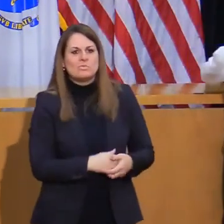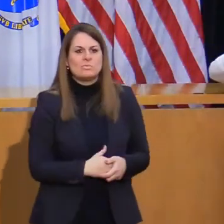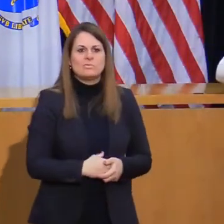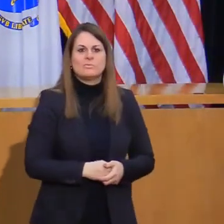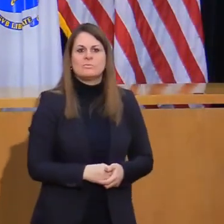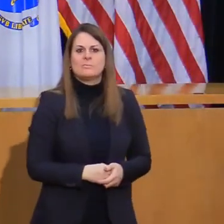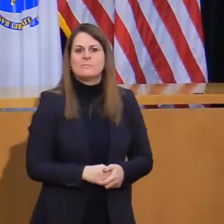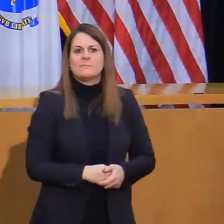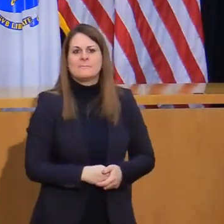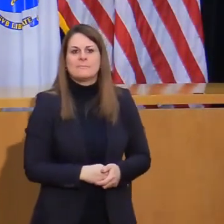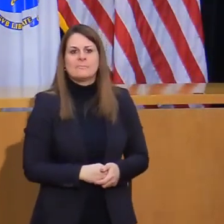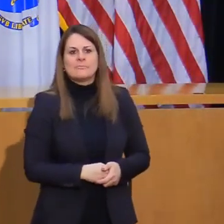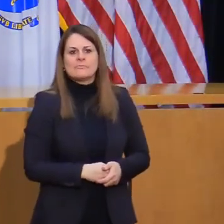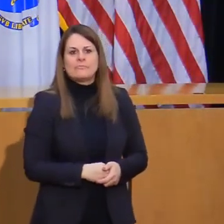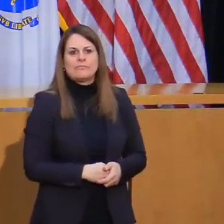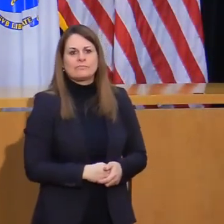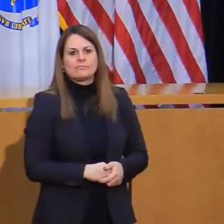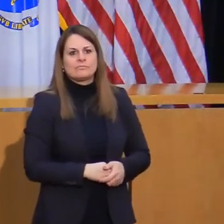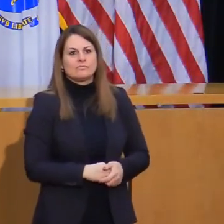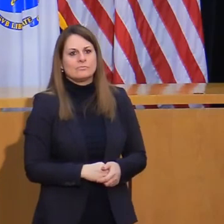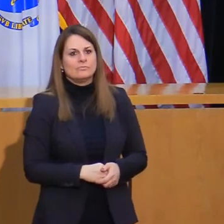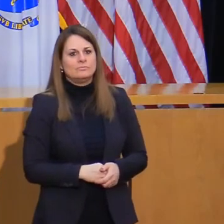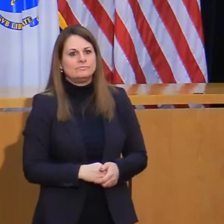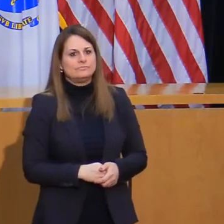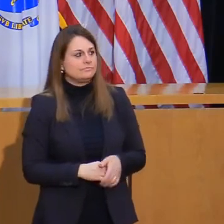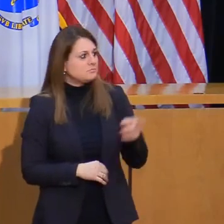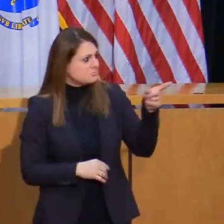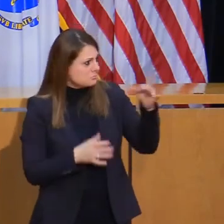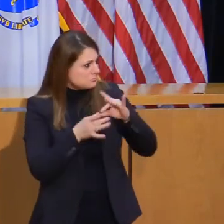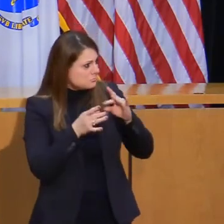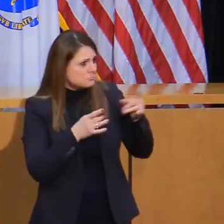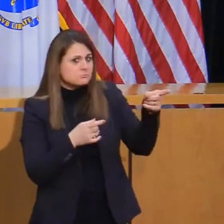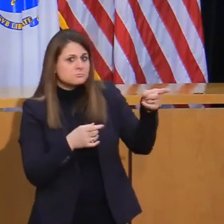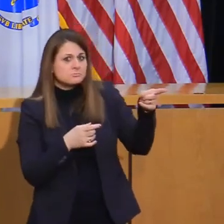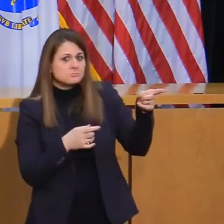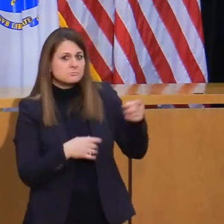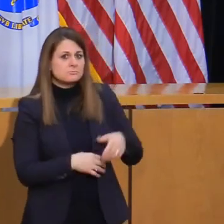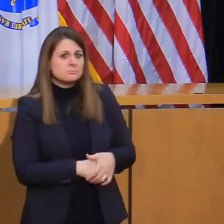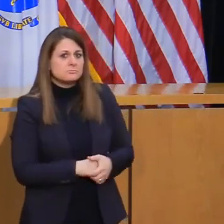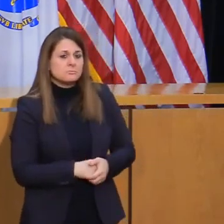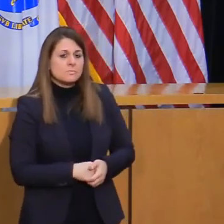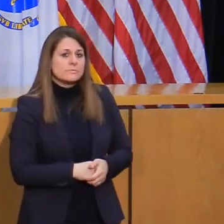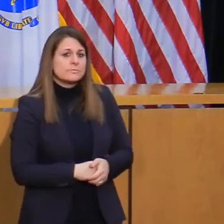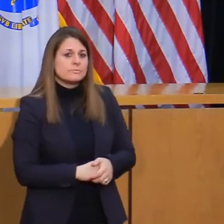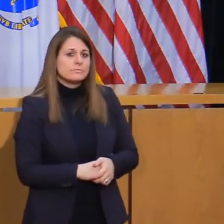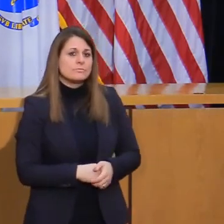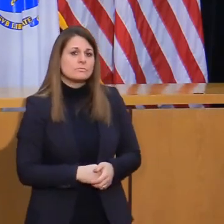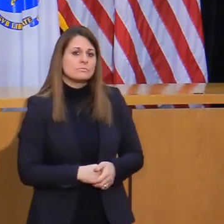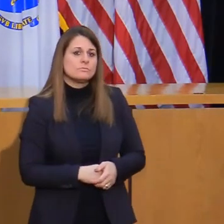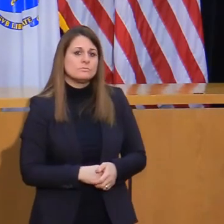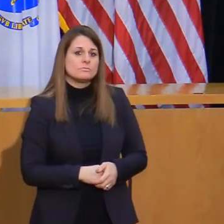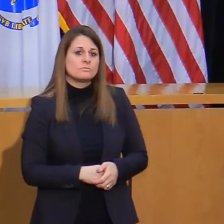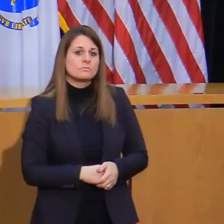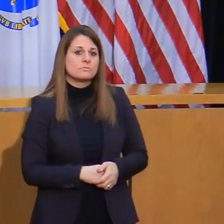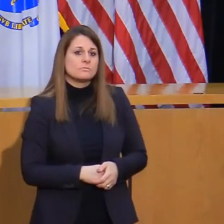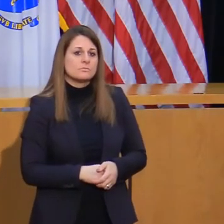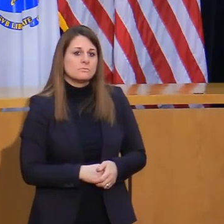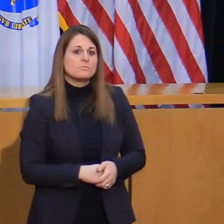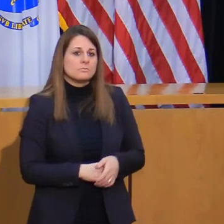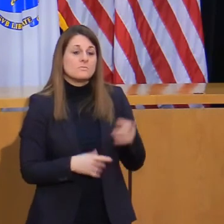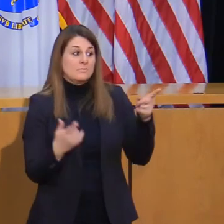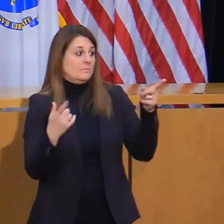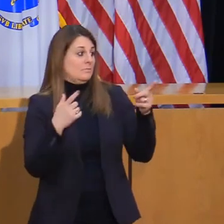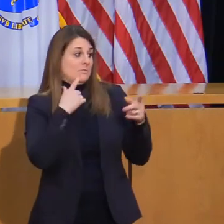Bruce, you started to ask a question? Yeah, I was curious, the speaker this morning delivered a speech to the Chamber of Commerce where he